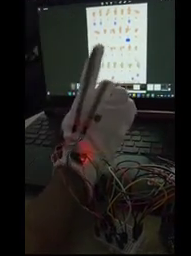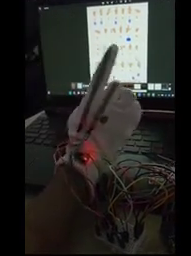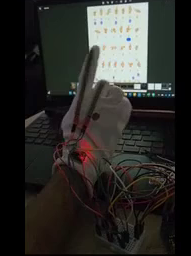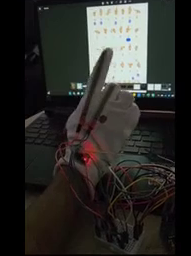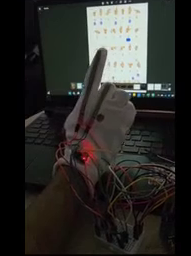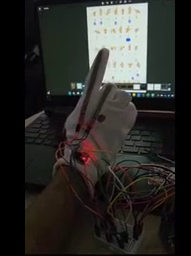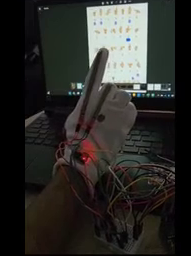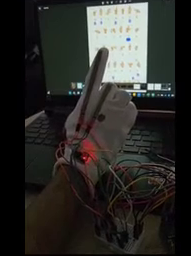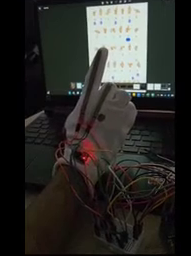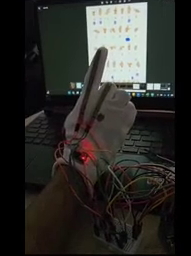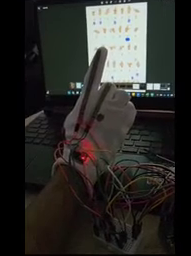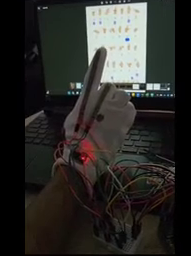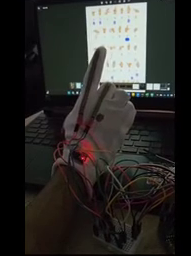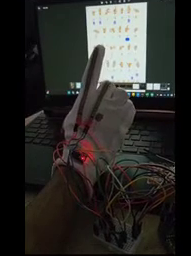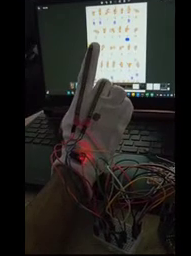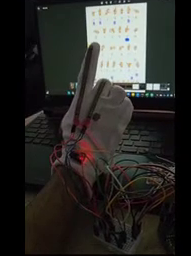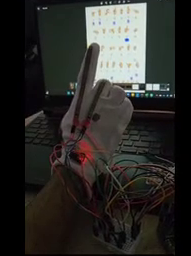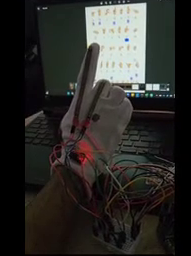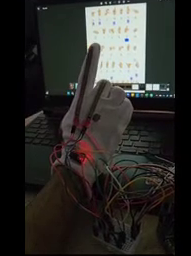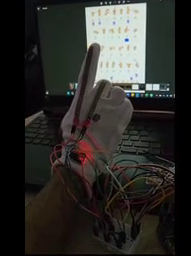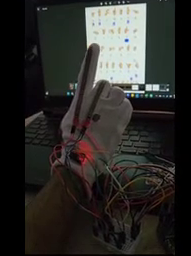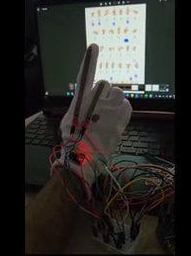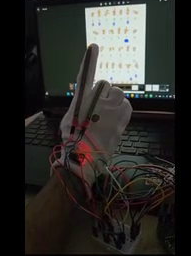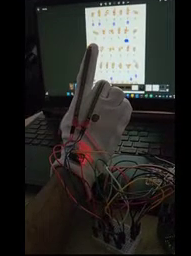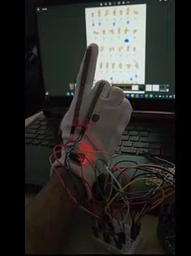Now if we Z. stop again, it should say D.